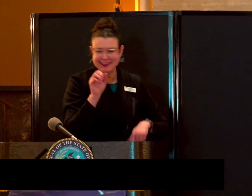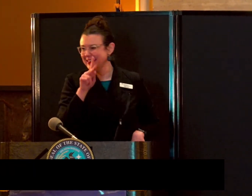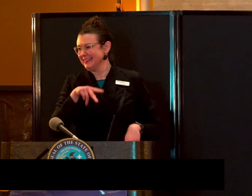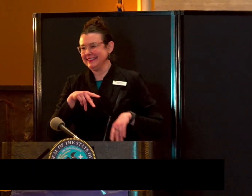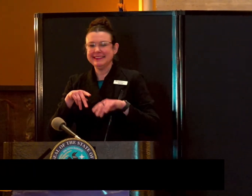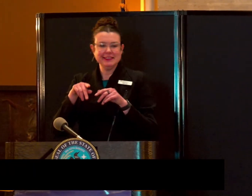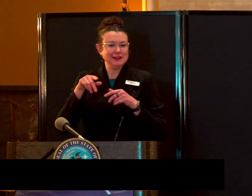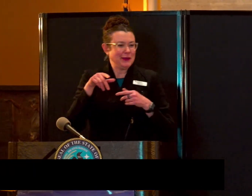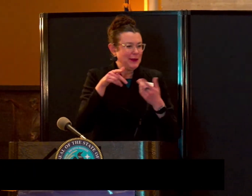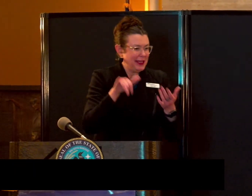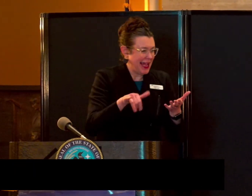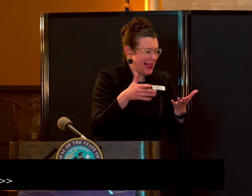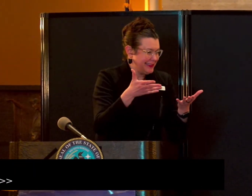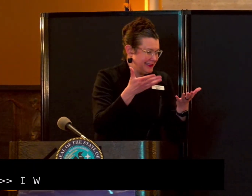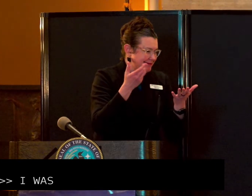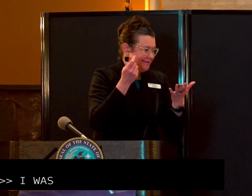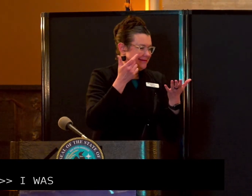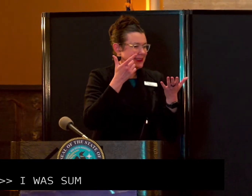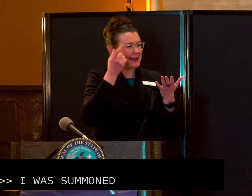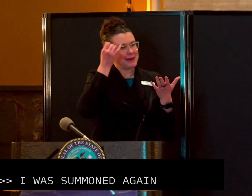I was summoned again.